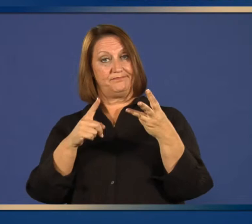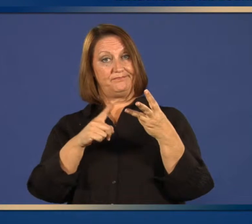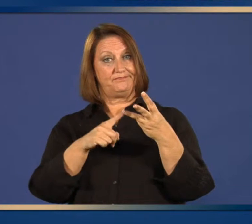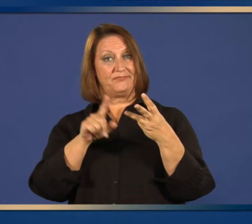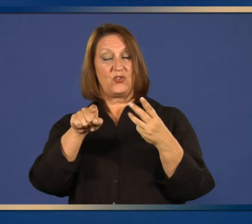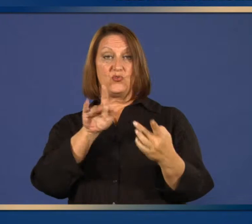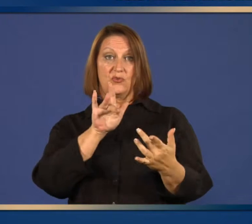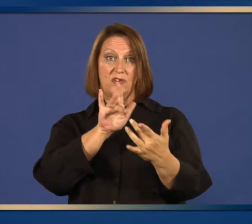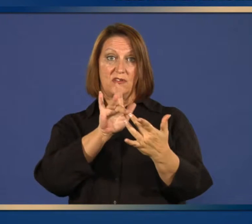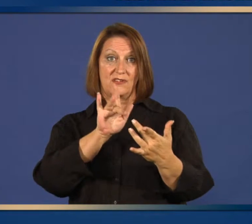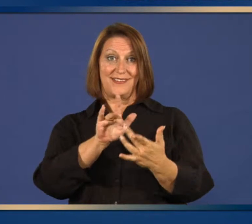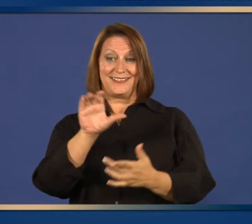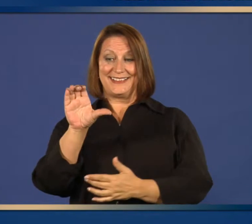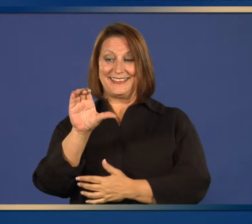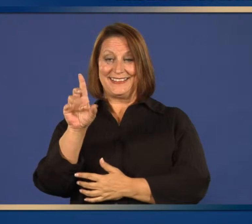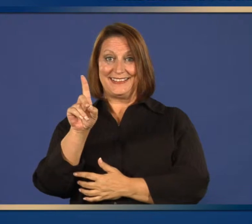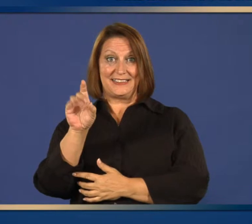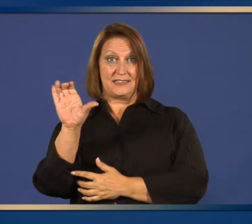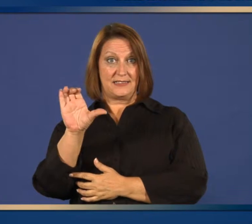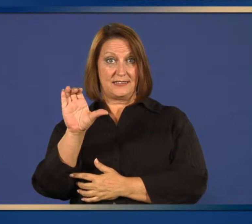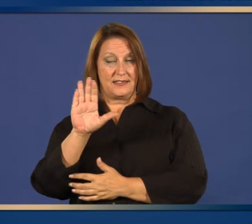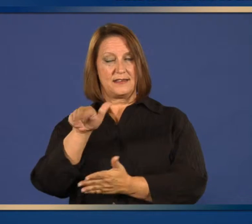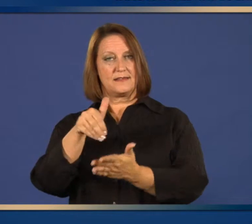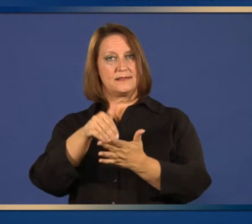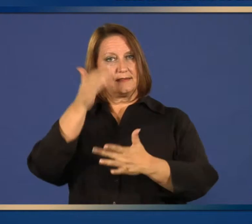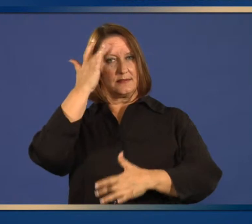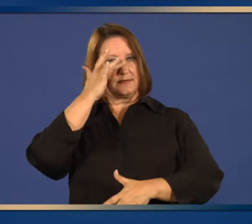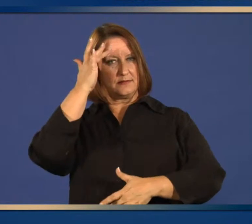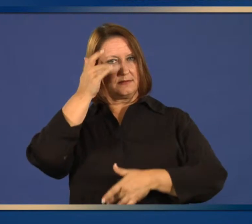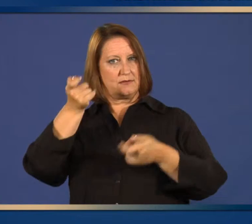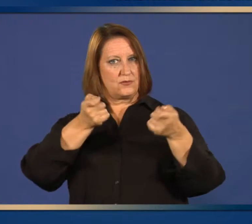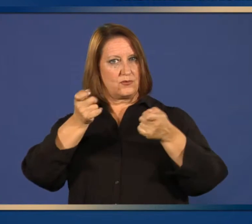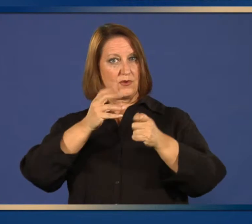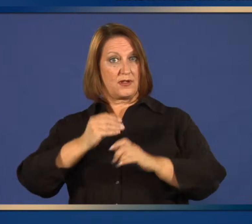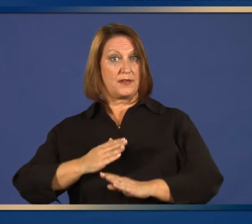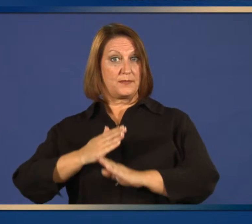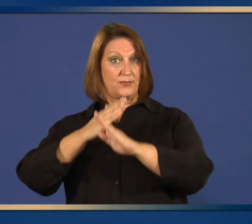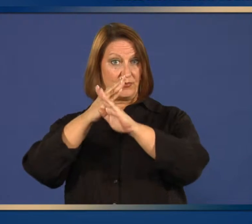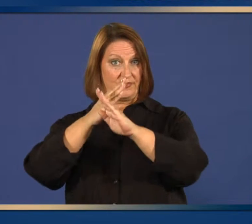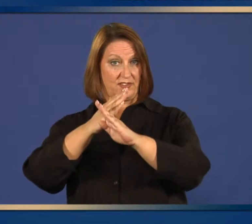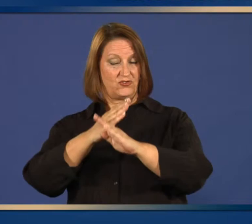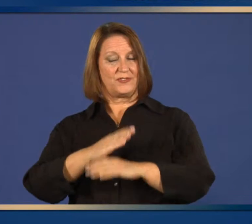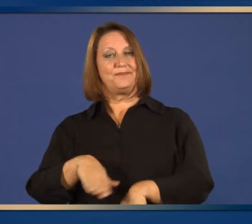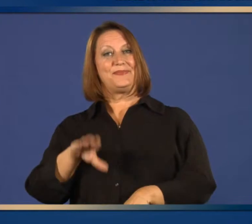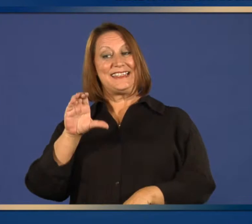Contact the Centers for Disease Control and Prevention, CDC.